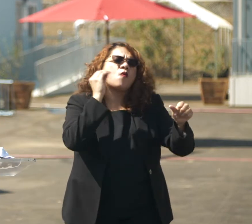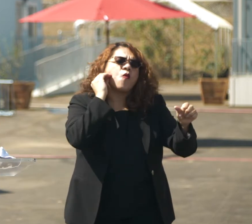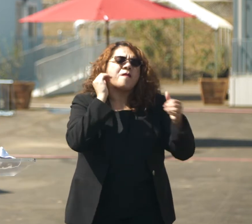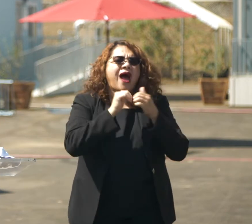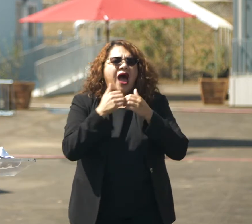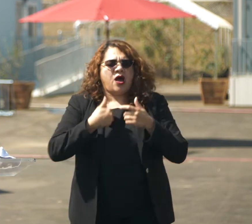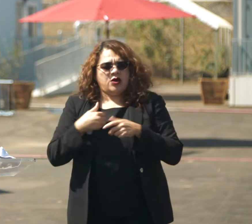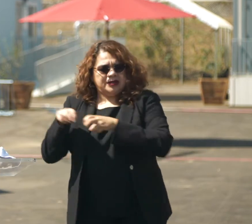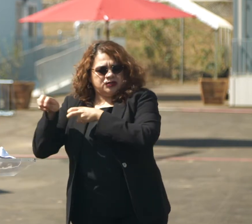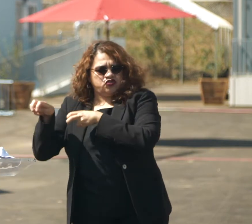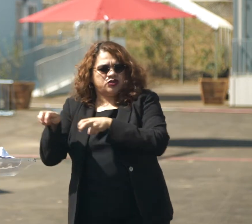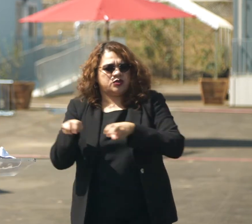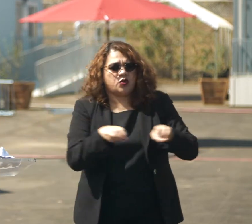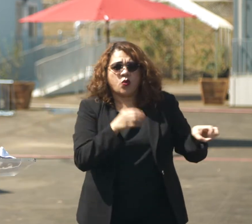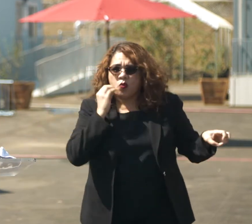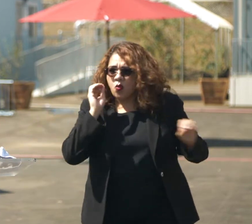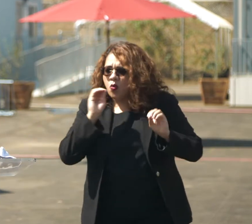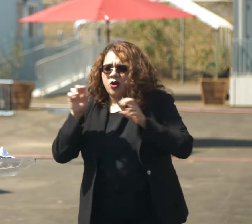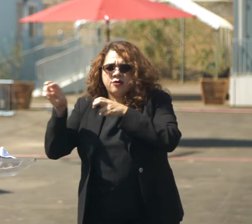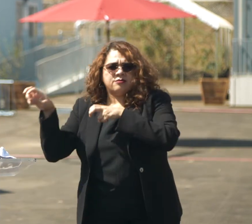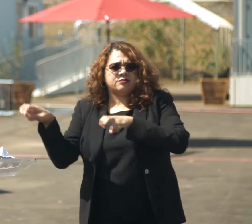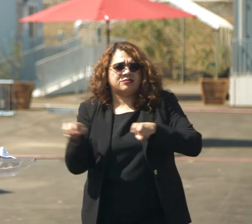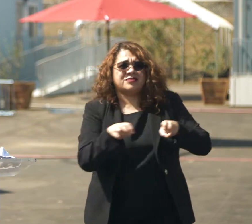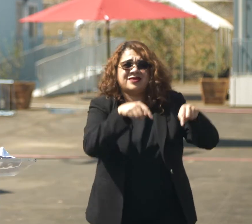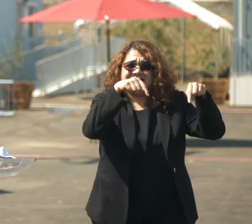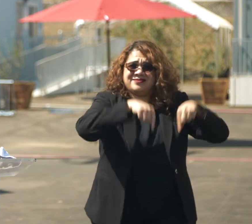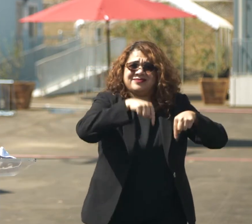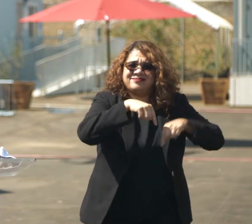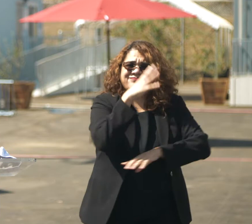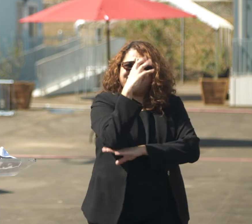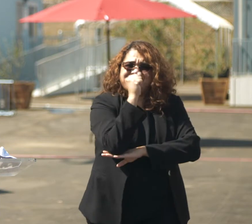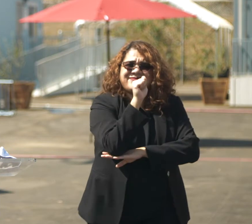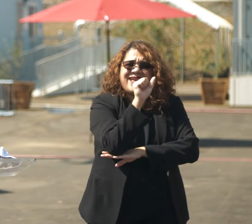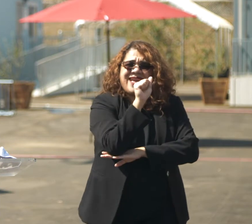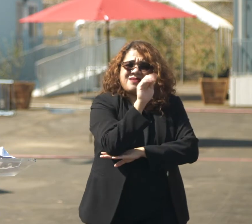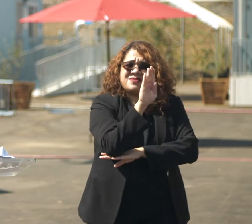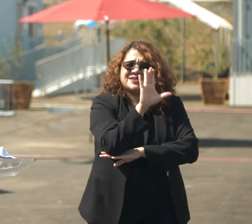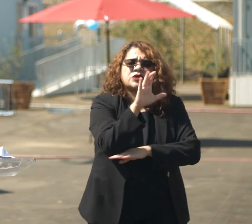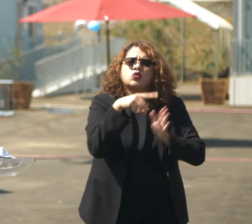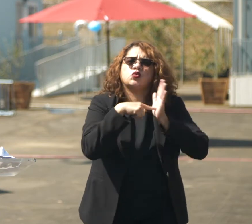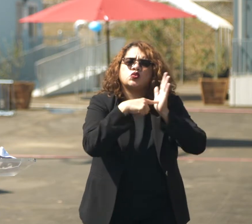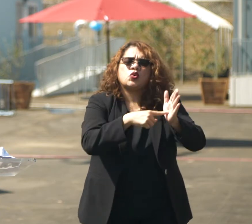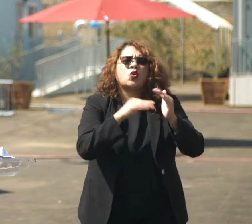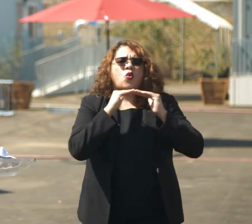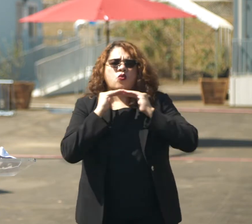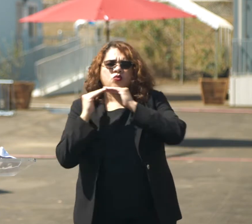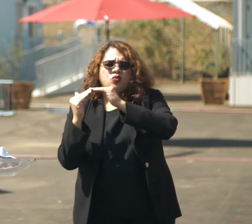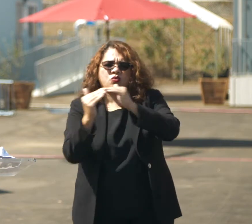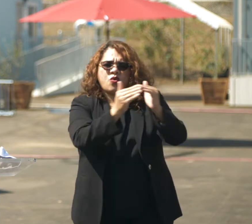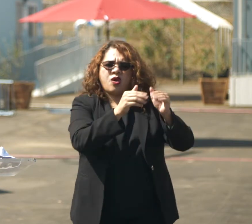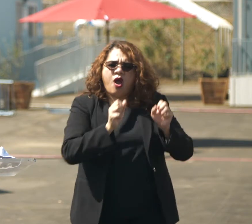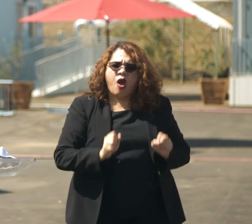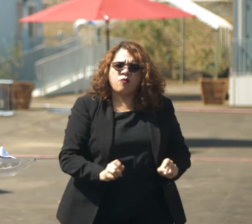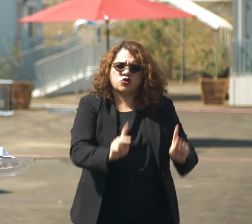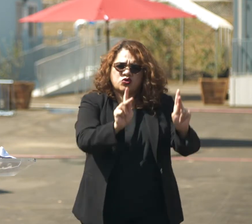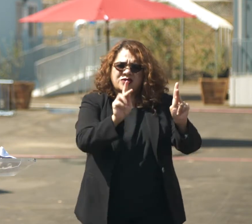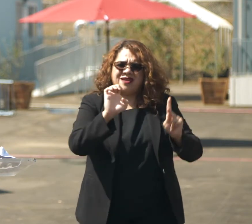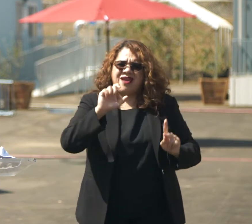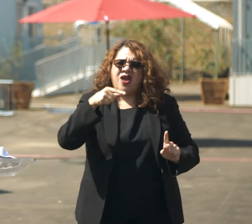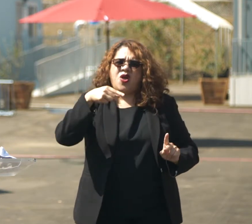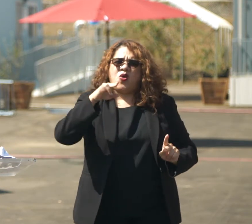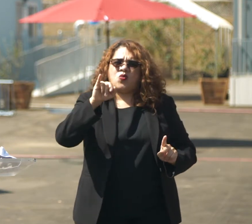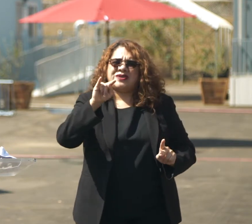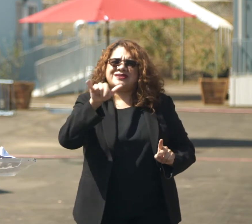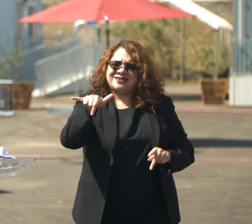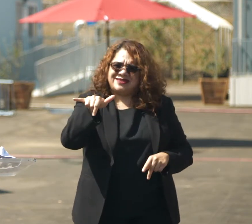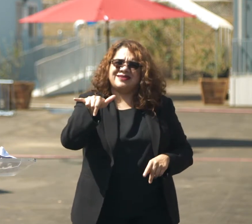stability. The ABC is a testament to our dedication to ensuring equitable opportunities, including safe housing